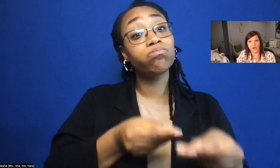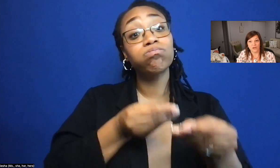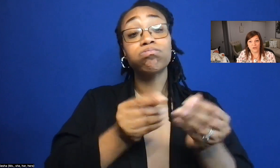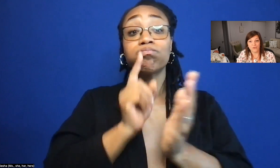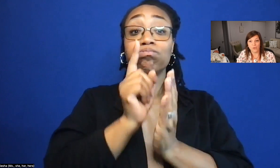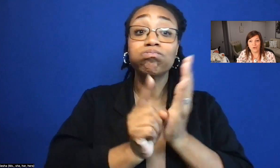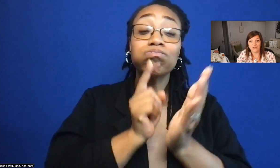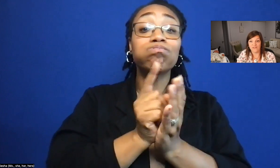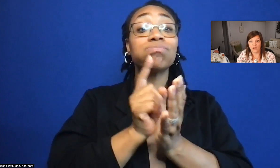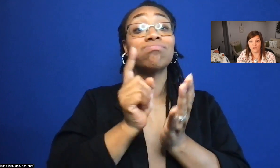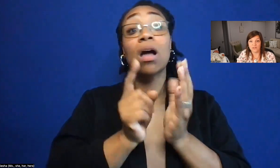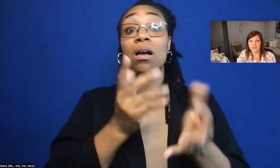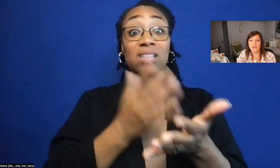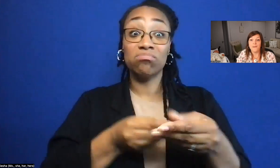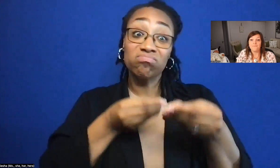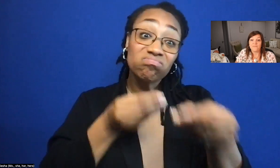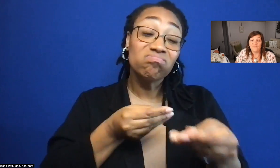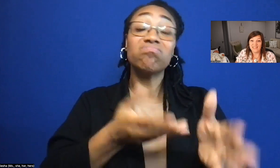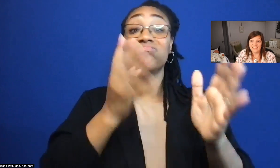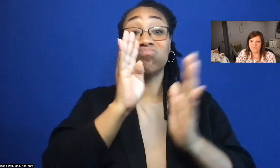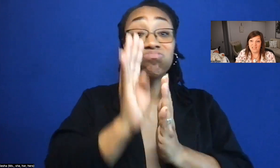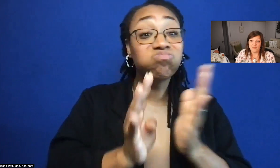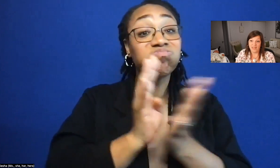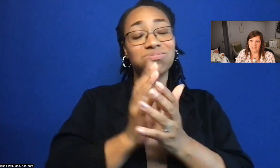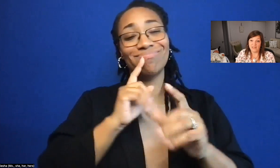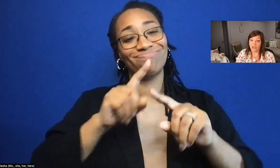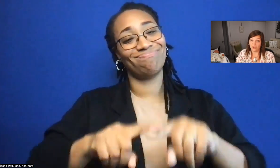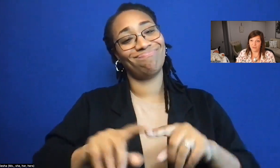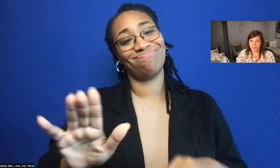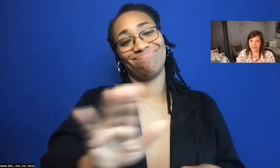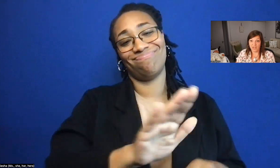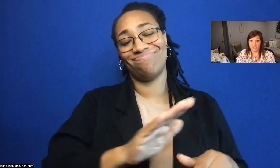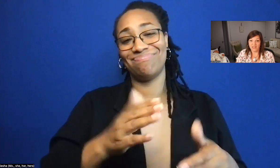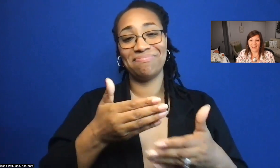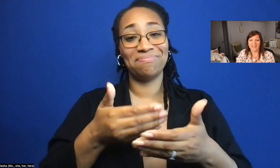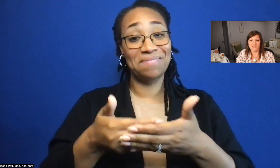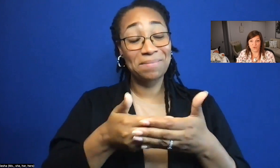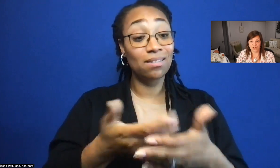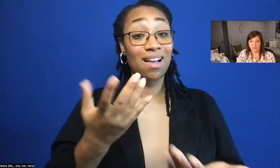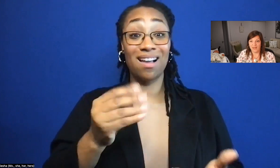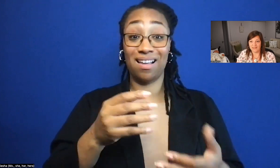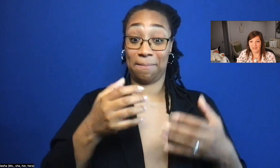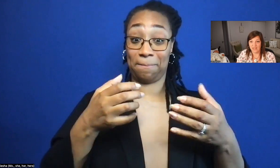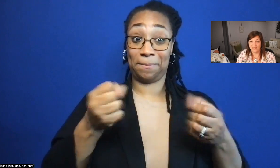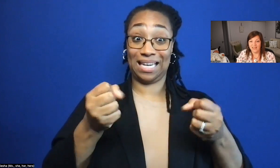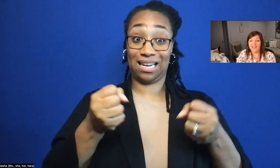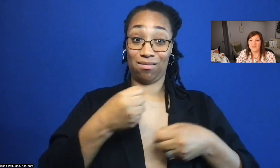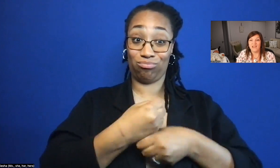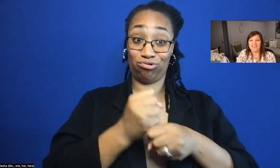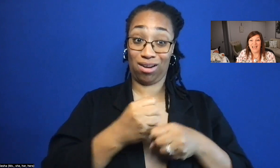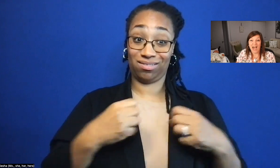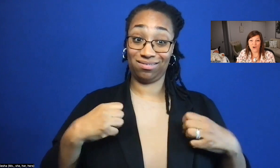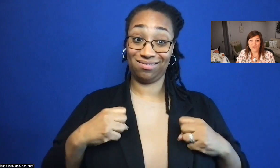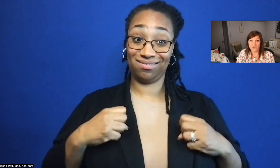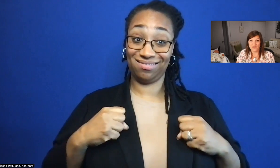go longer, 4 or 5 hours. This can be dependent on your milk production and storage capacity, as well